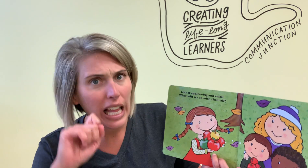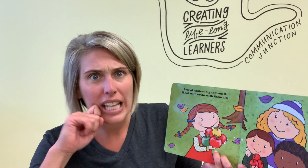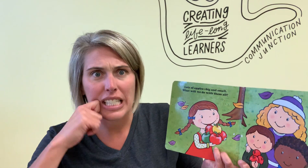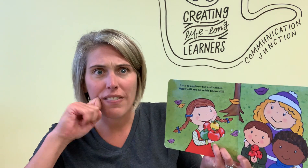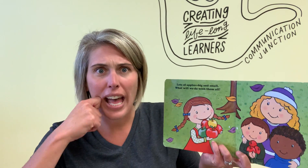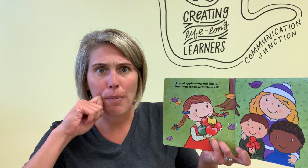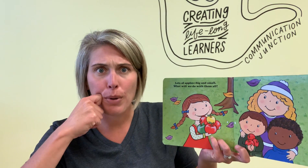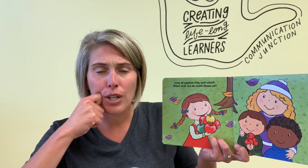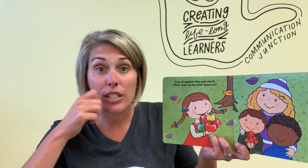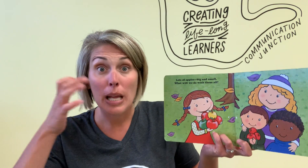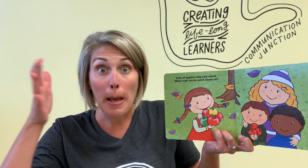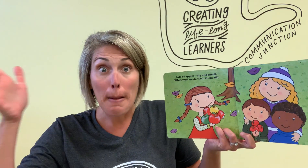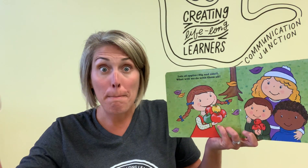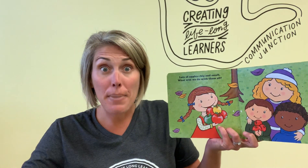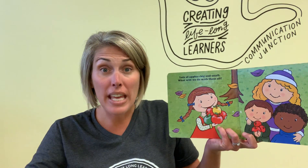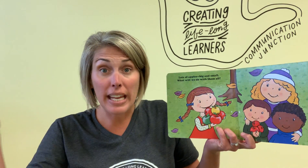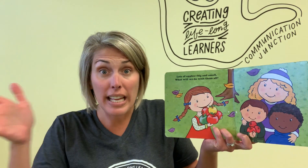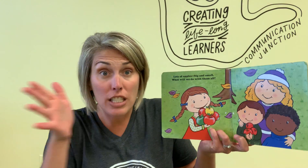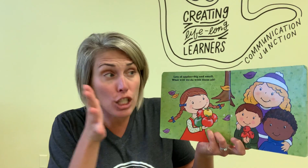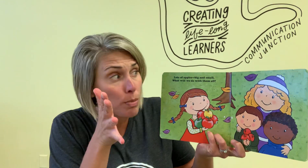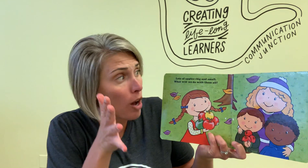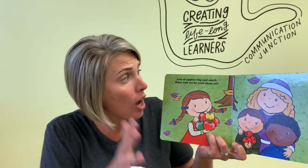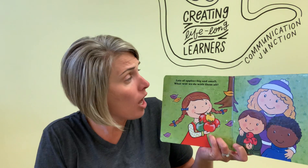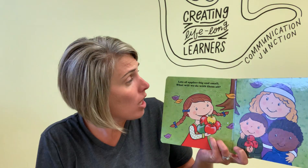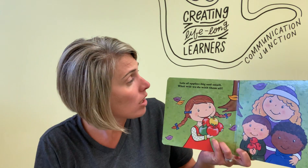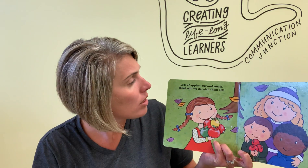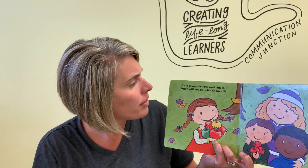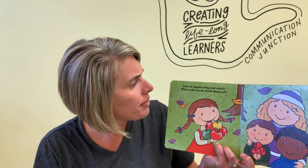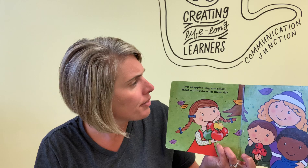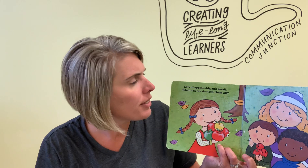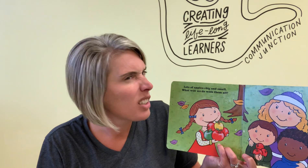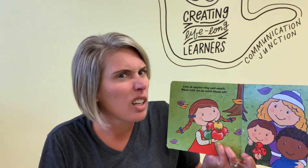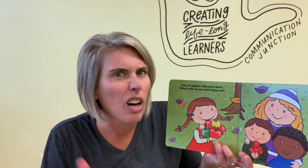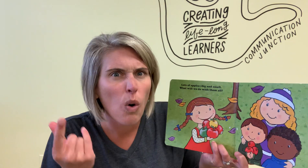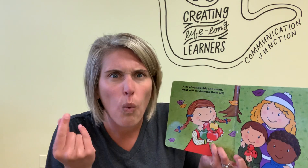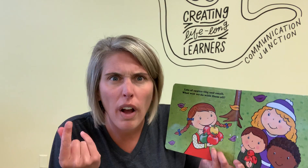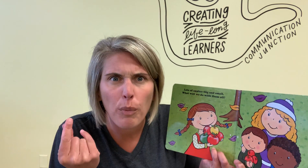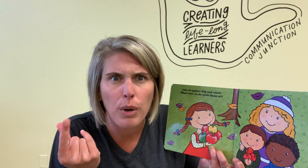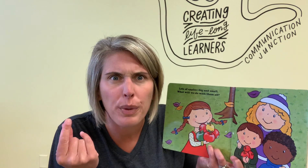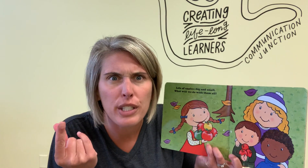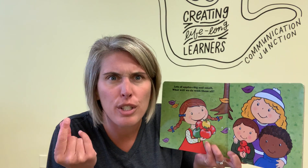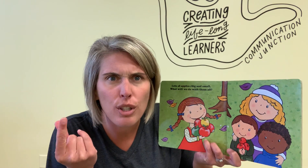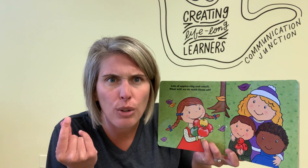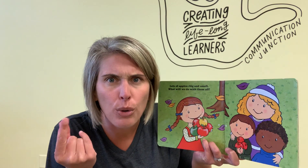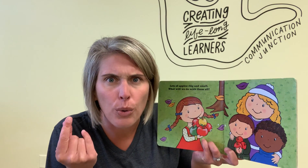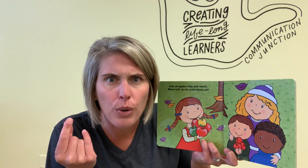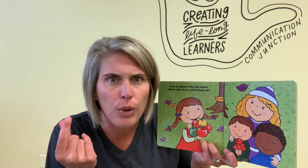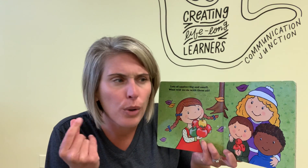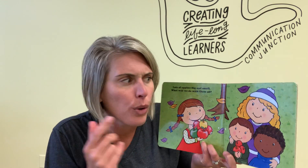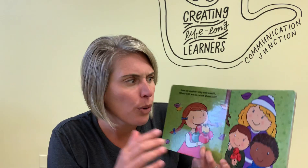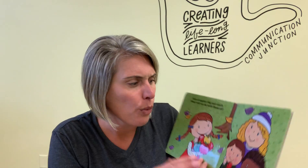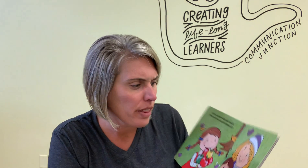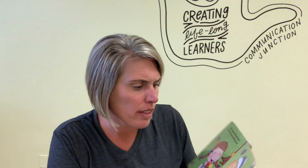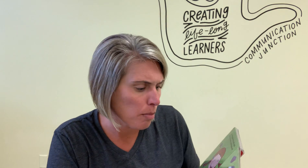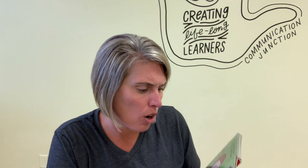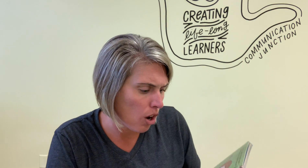Lots of apples, big and small. What will we do with them